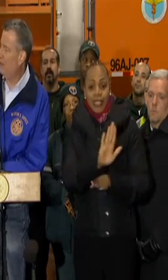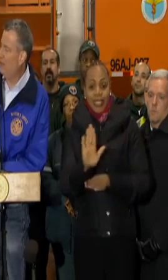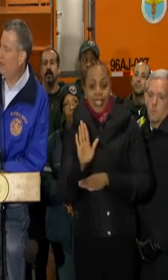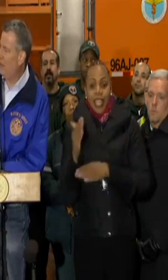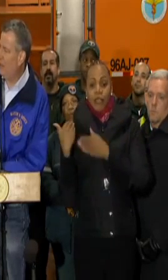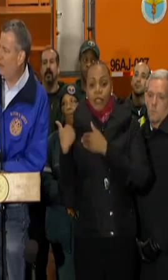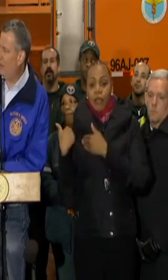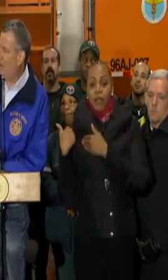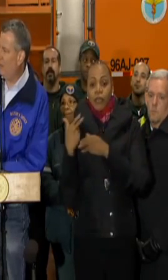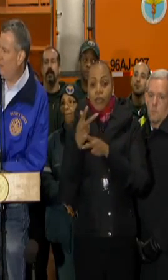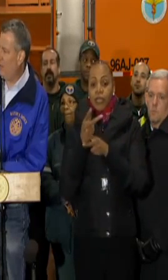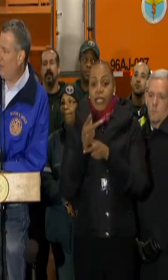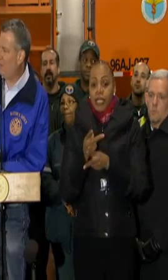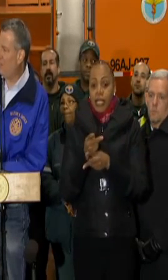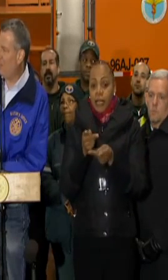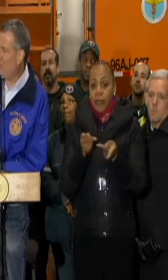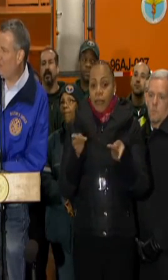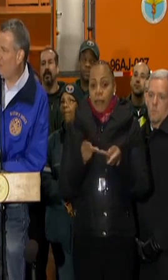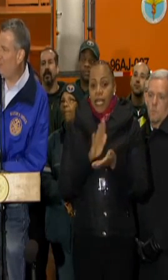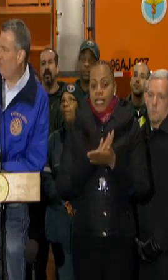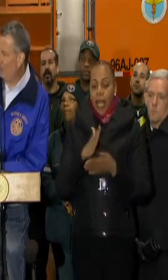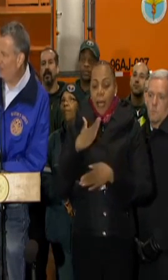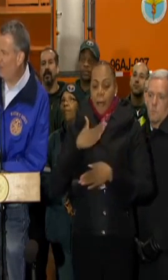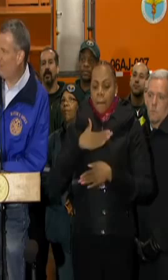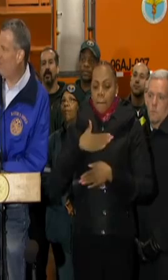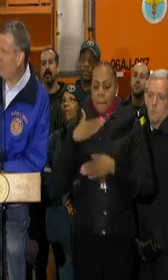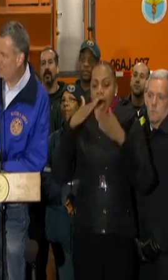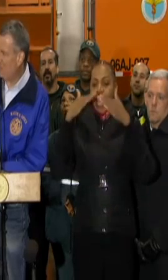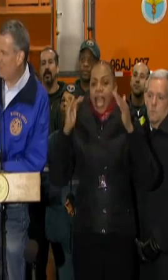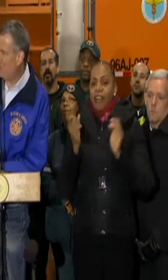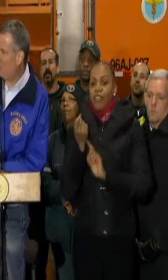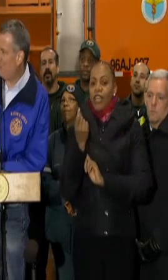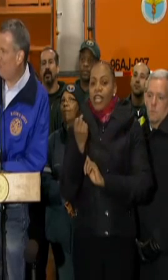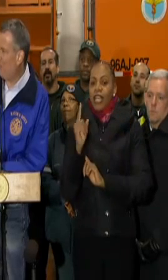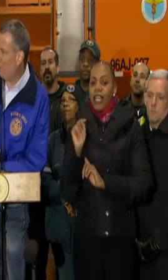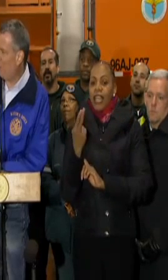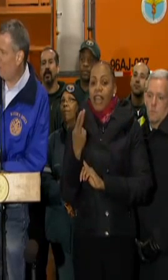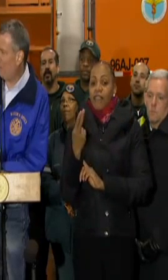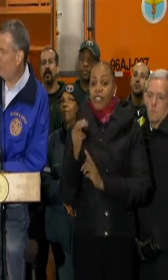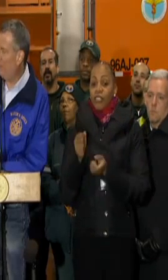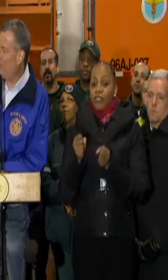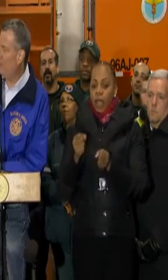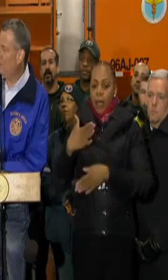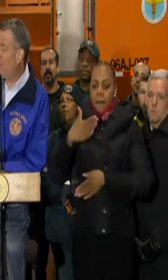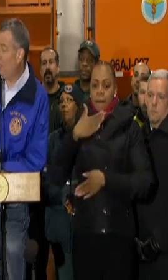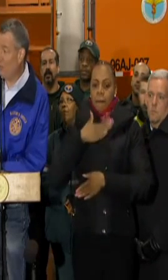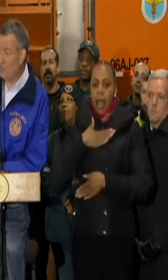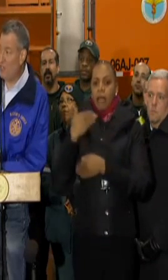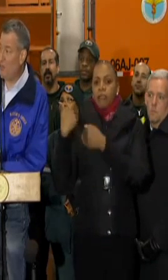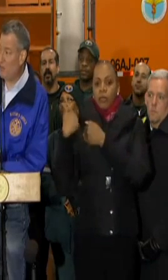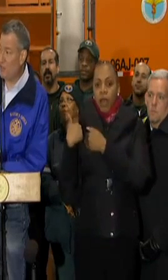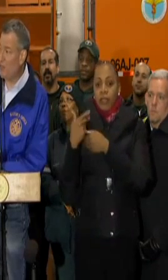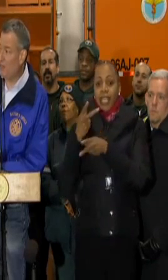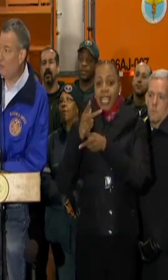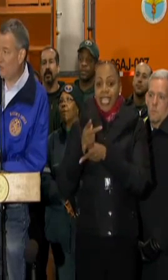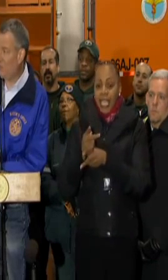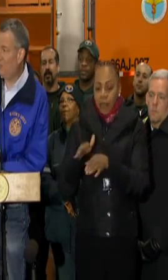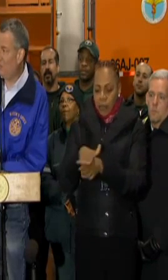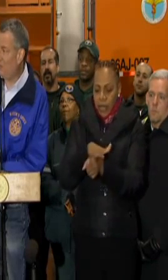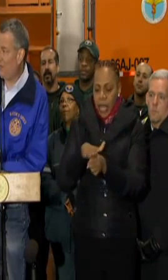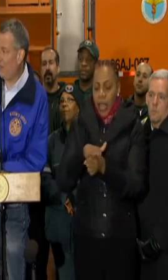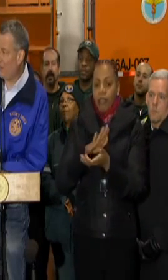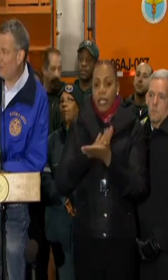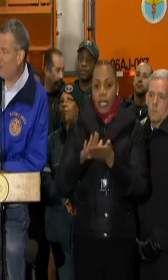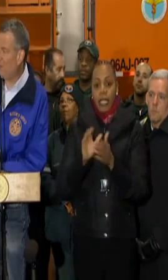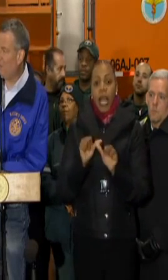that. My house on 11th Street is my house. It's my responsibility to keep that walk clear. So, and it will continue to be, because I will continue